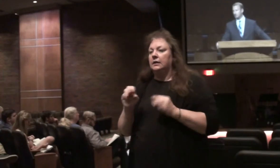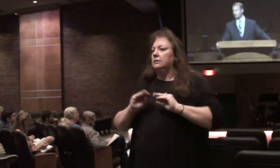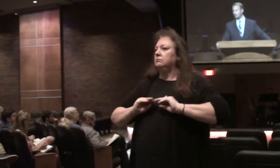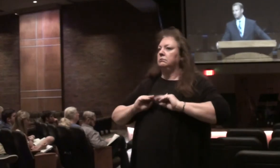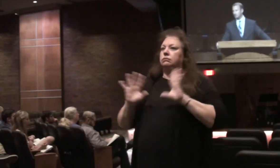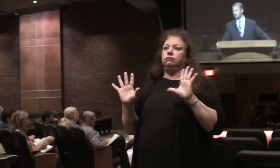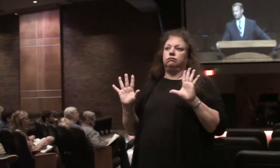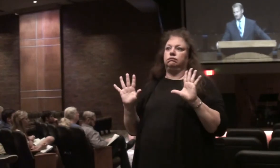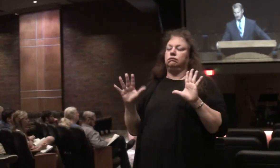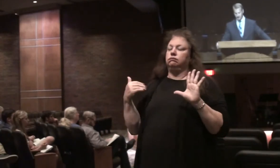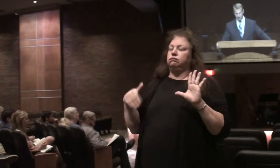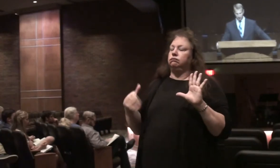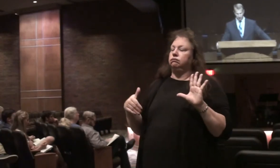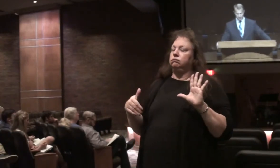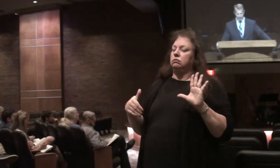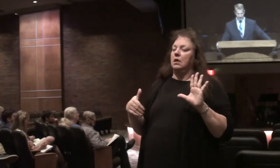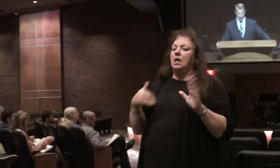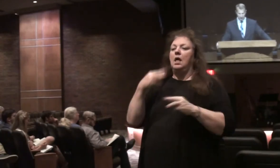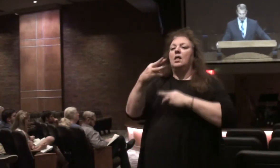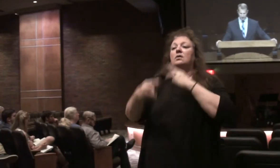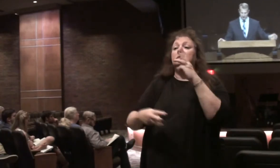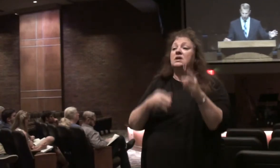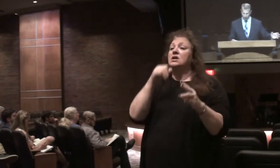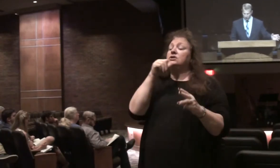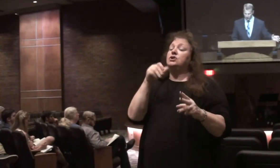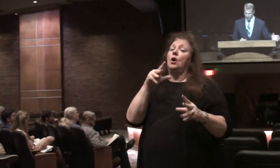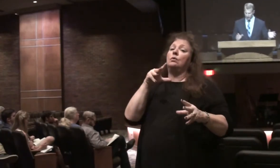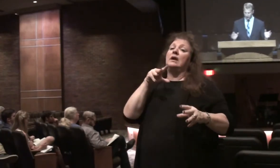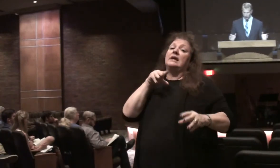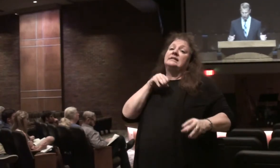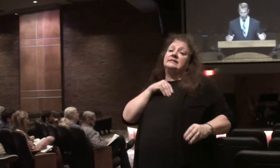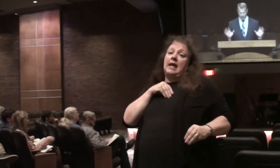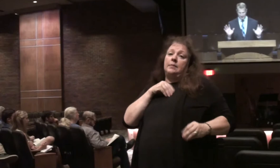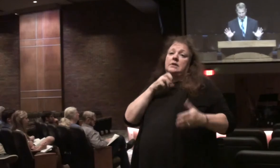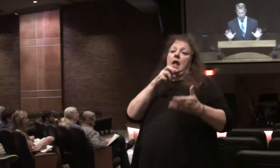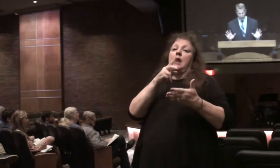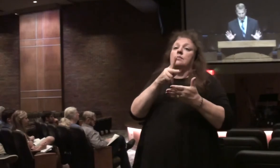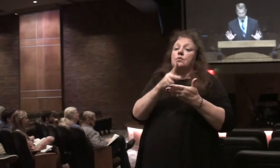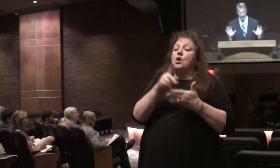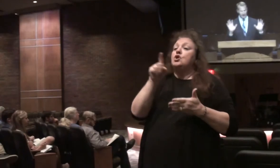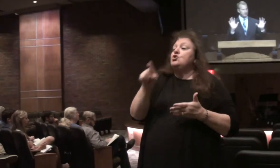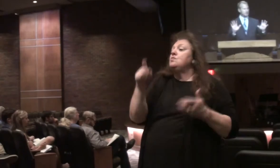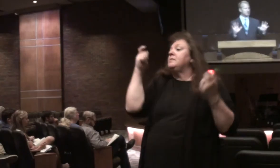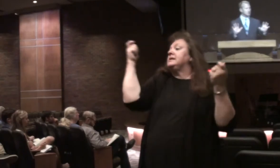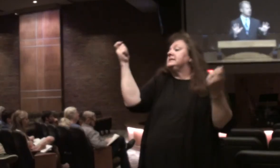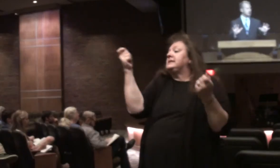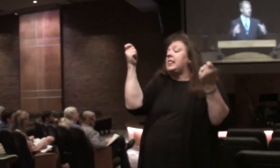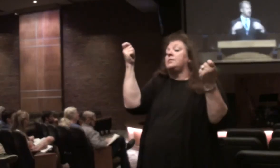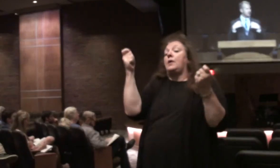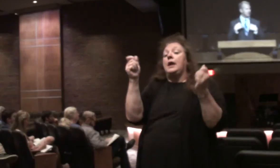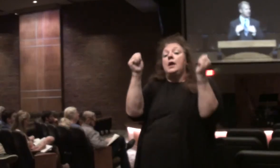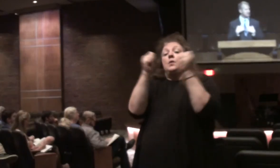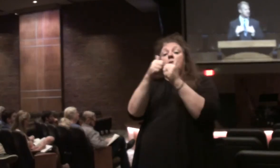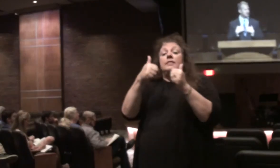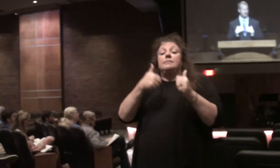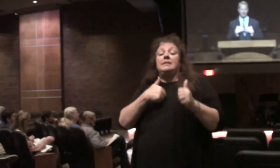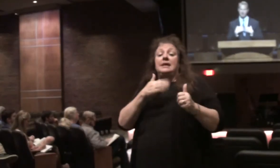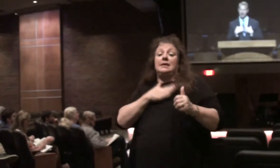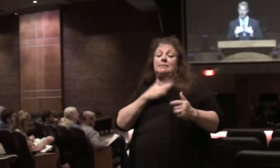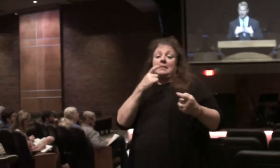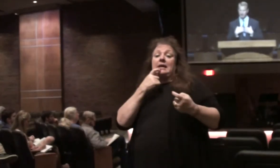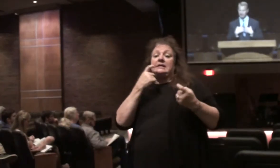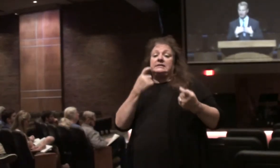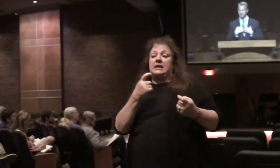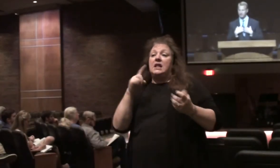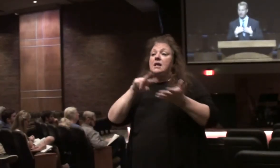example. The world says, if you don't just tolerate and approve, but celebrate and rejoice with me in unrighteousness, then